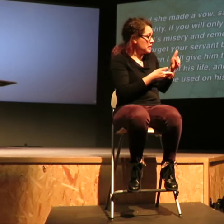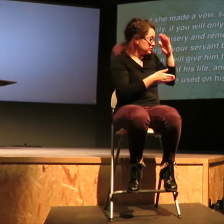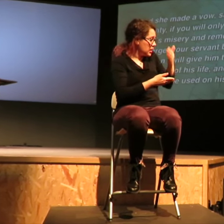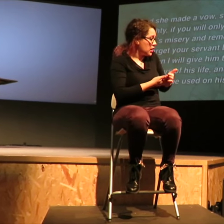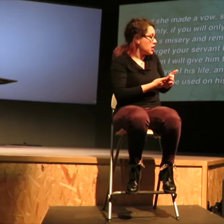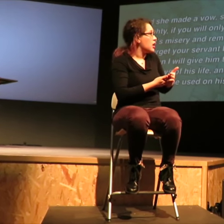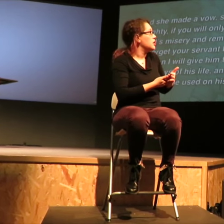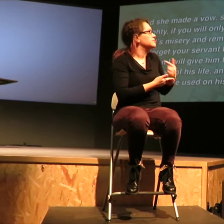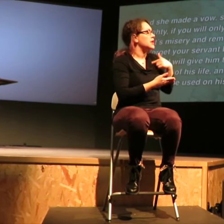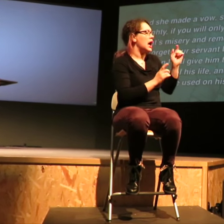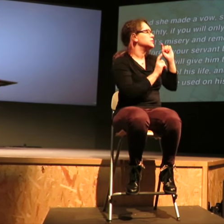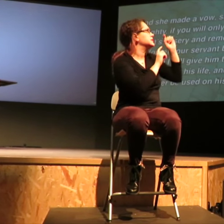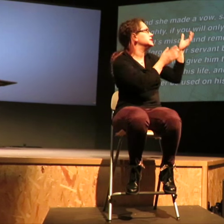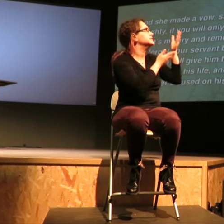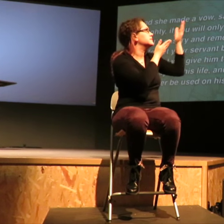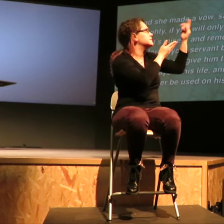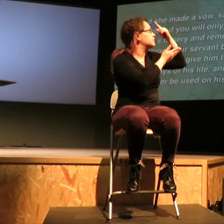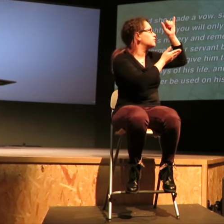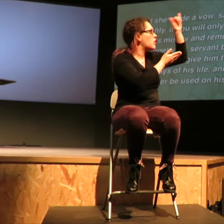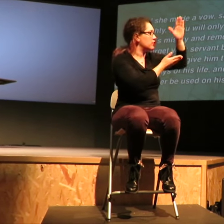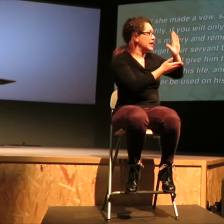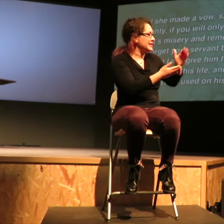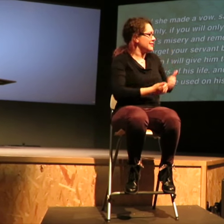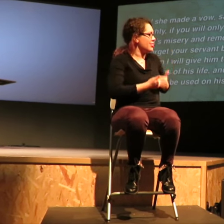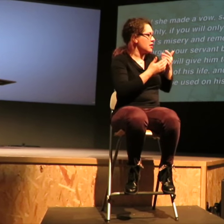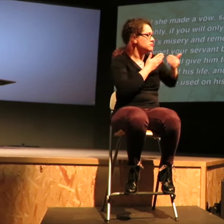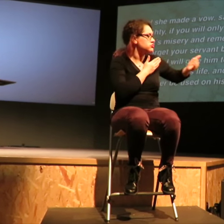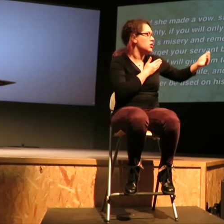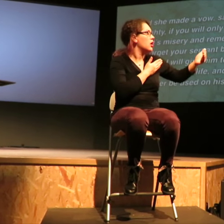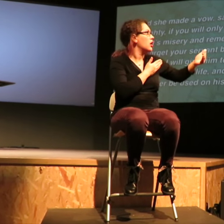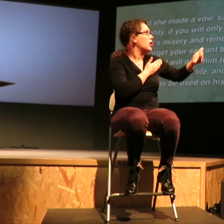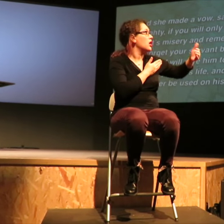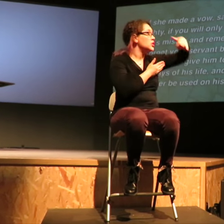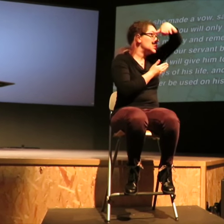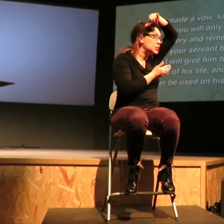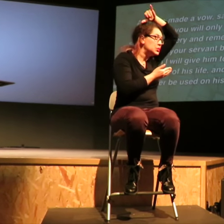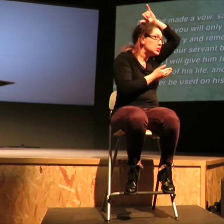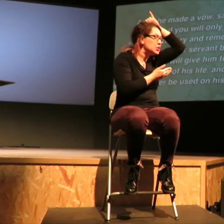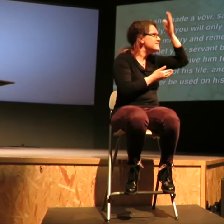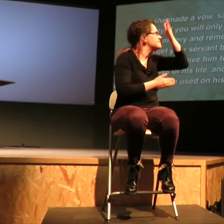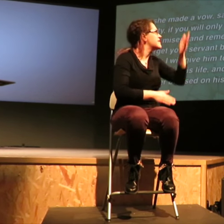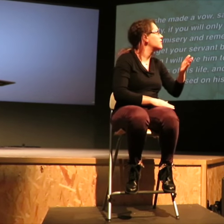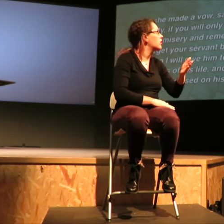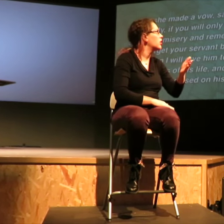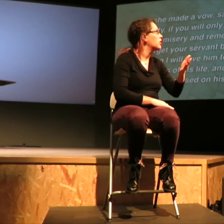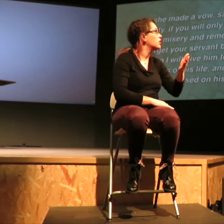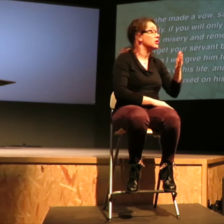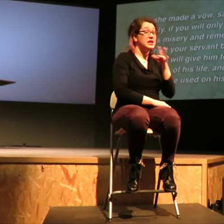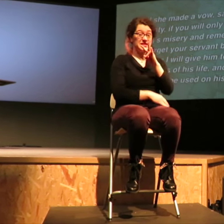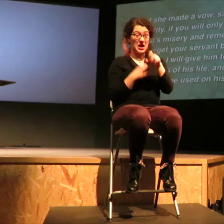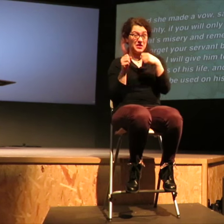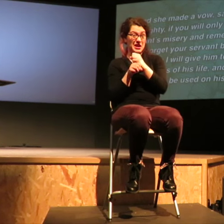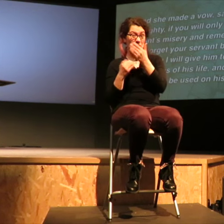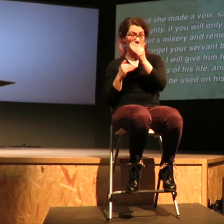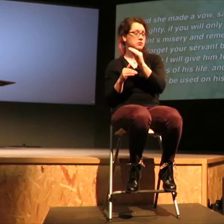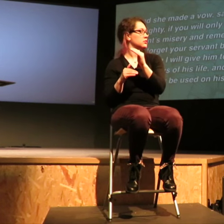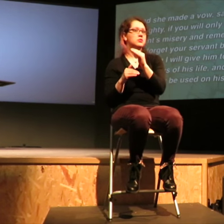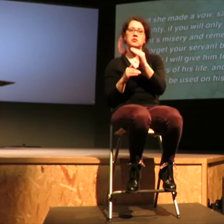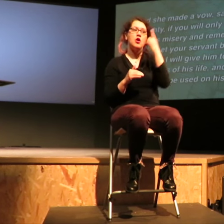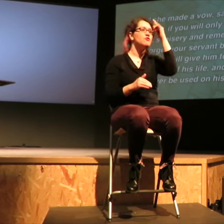you all the days of his life, forever, and no razor will ever be used on his head. Not a period of 7 years,